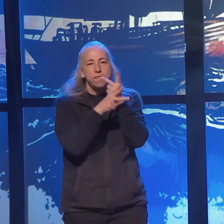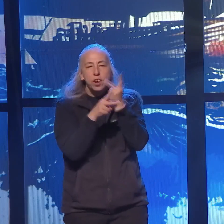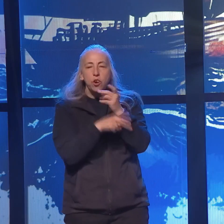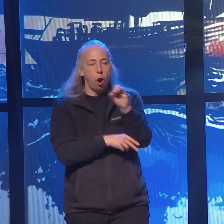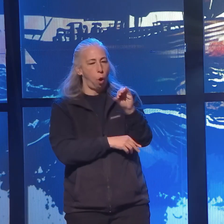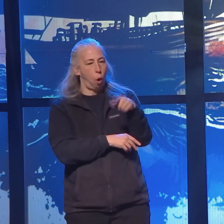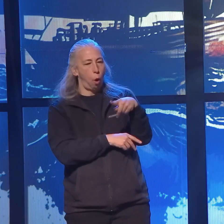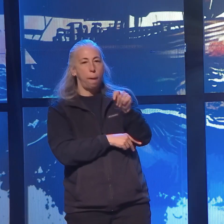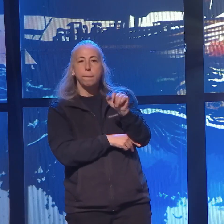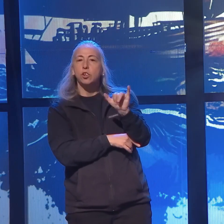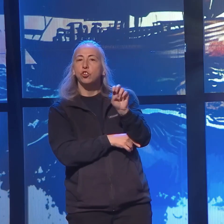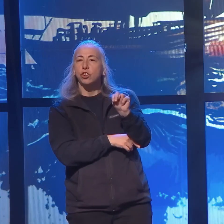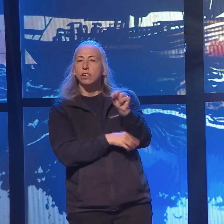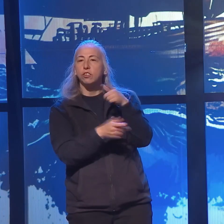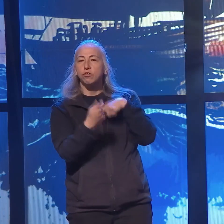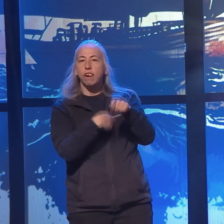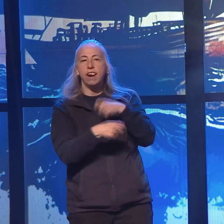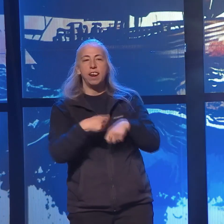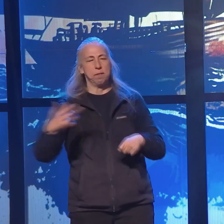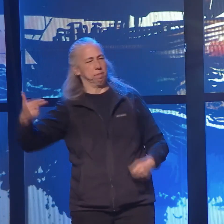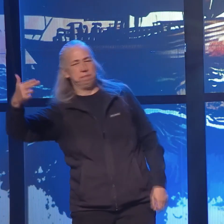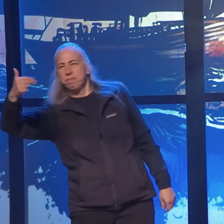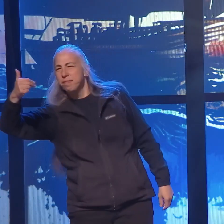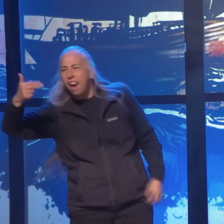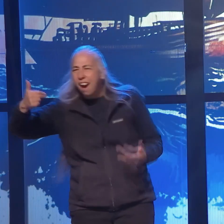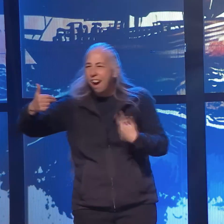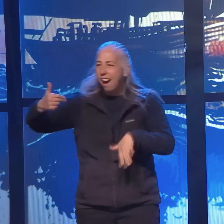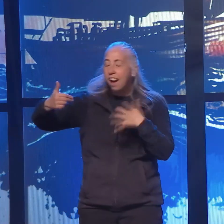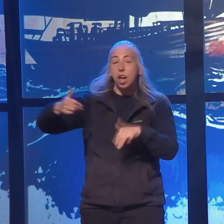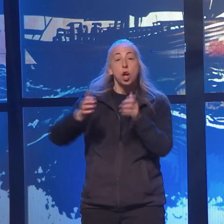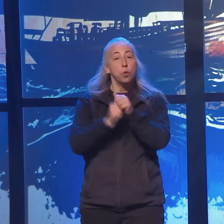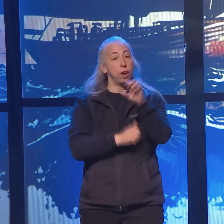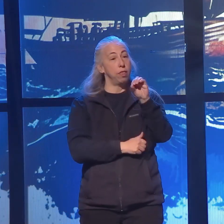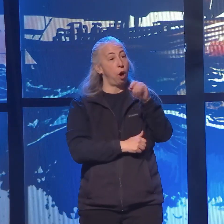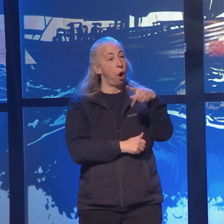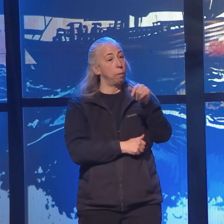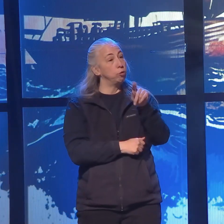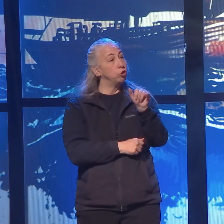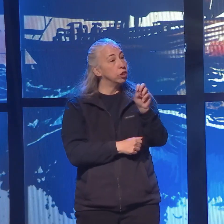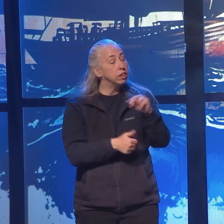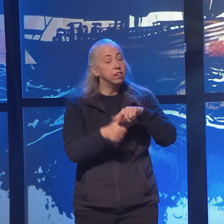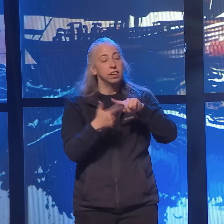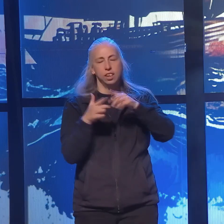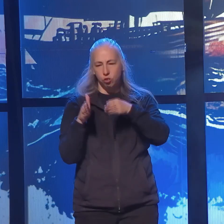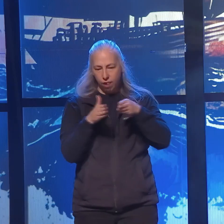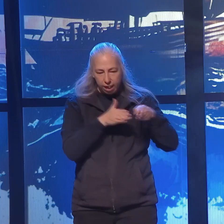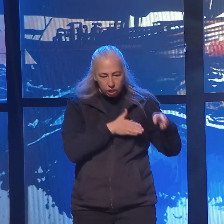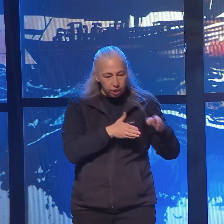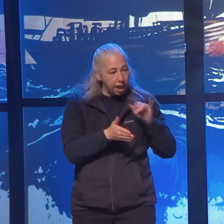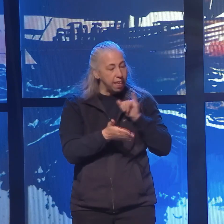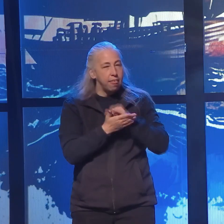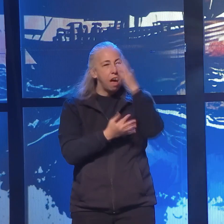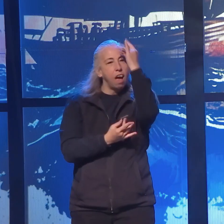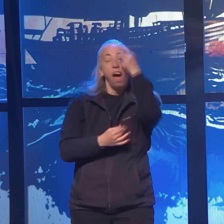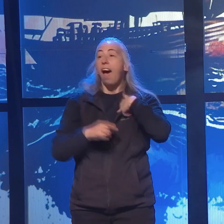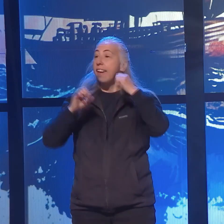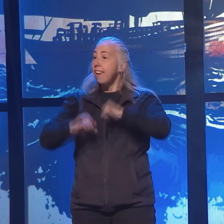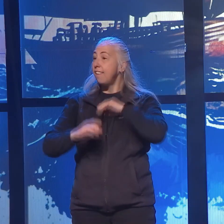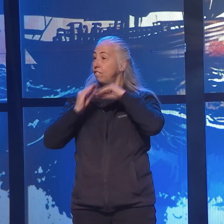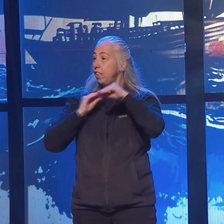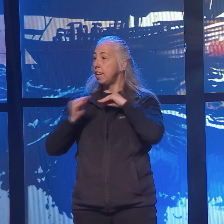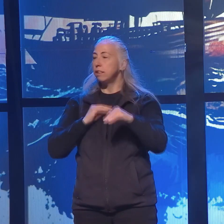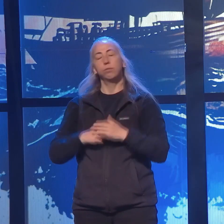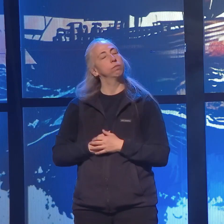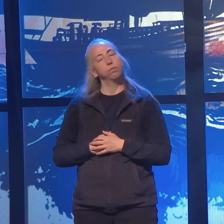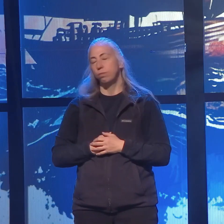my hobby, right? And I've learned really quick when you're dealing with options and strategies that mentality that you can fix it does not